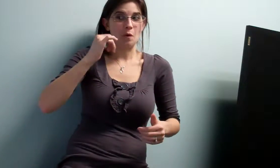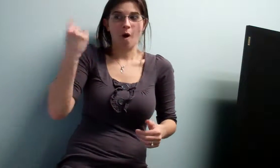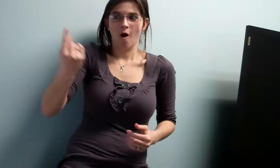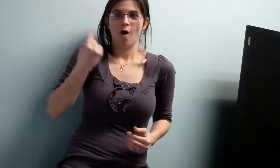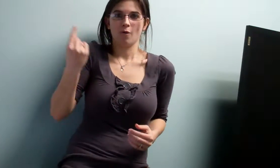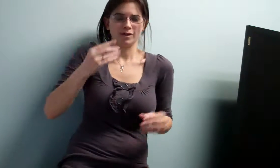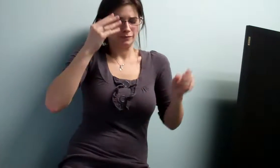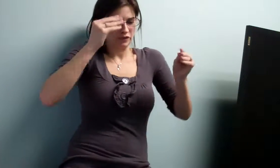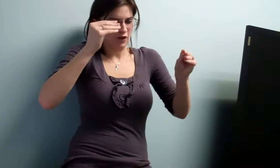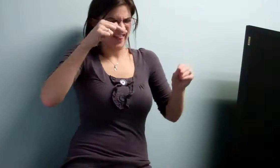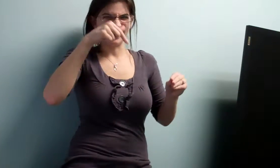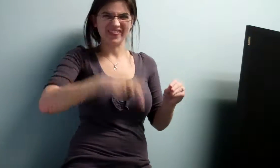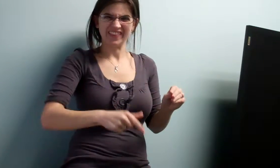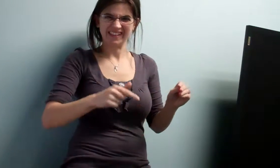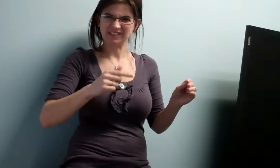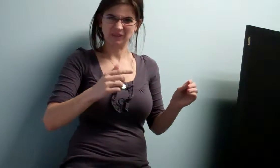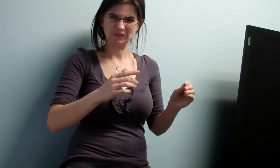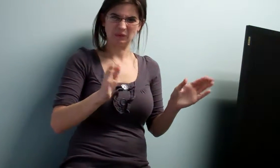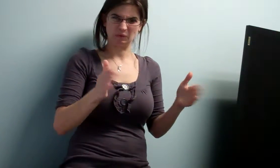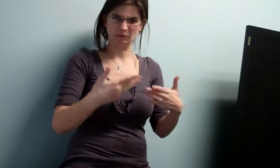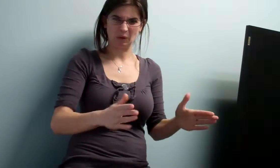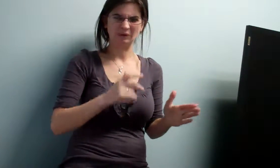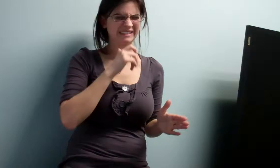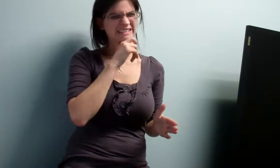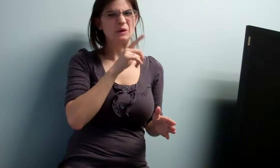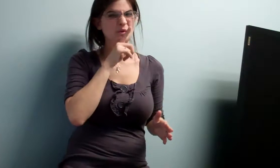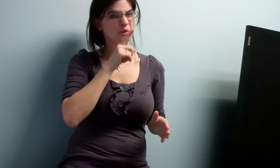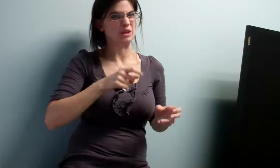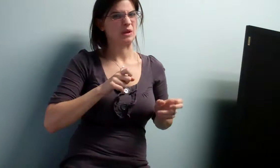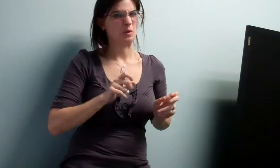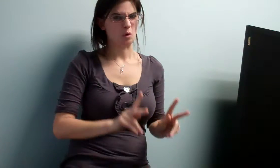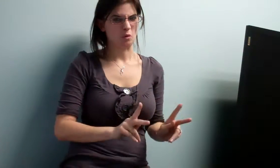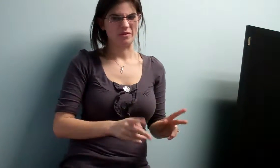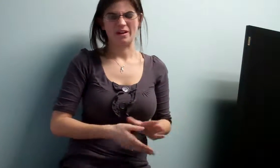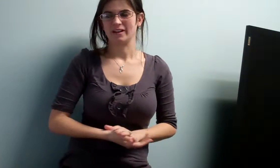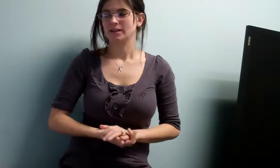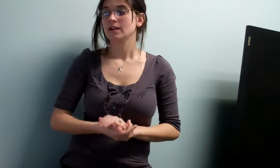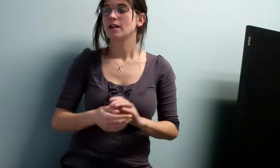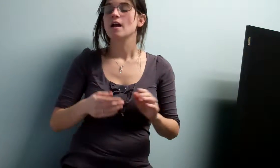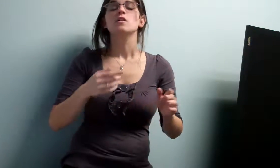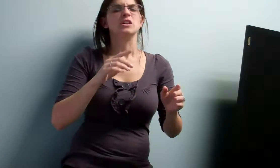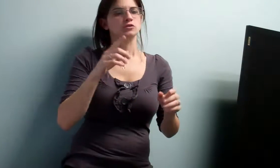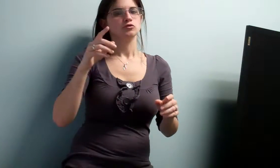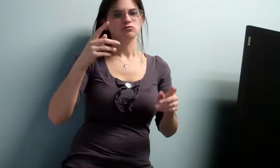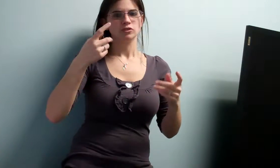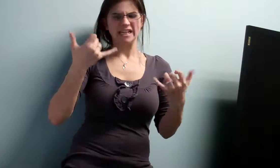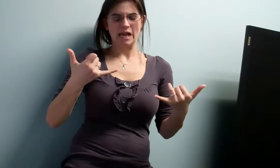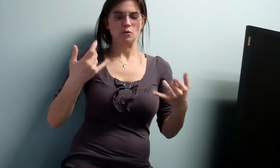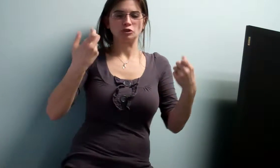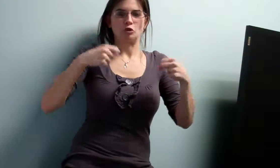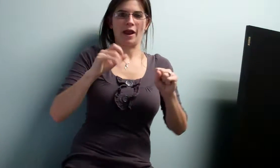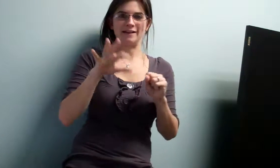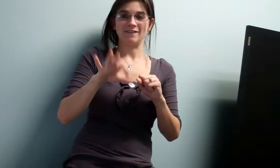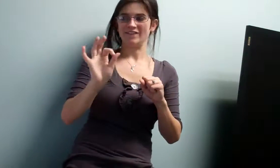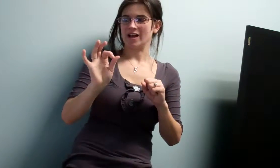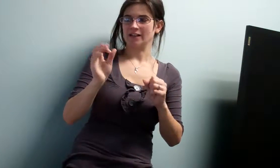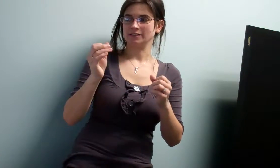very appropriate, and we're trying to find another room right now. But in any case, this is the modern African American freedom